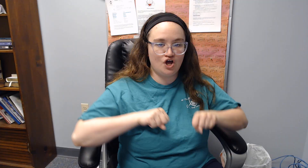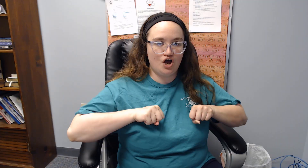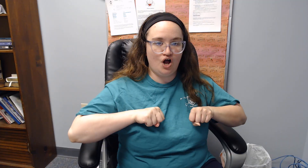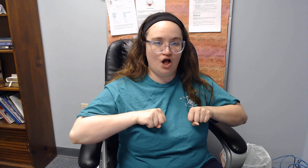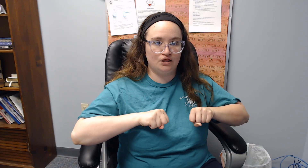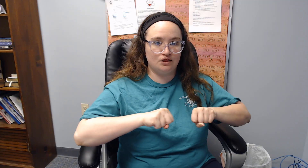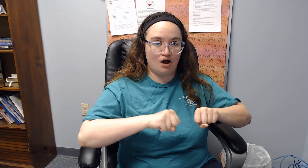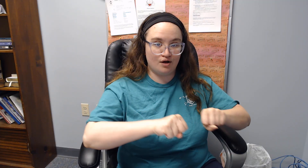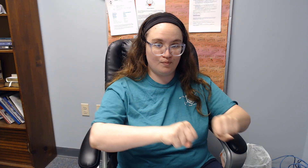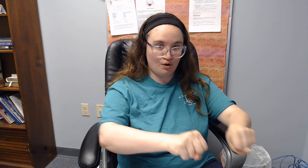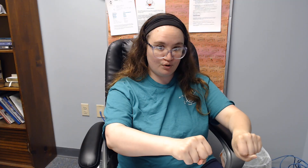A lawnmower.